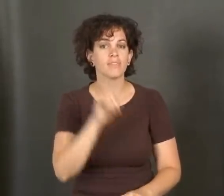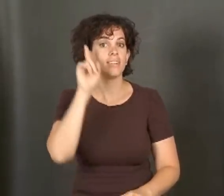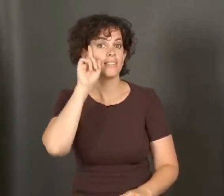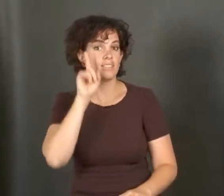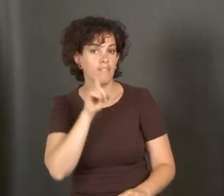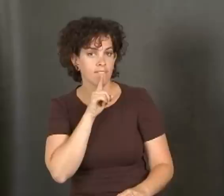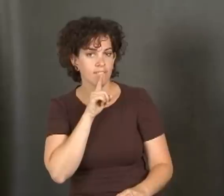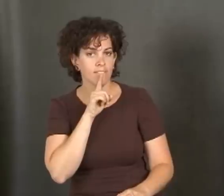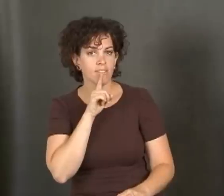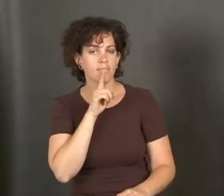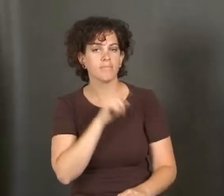Deaf.